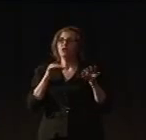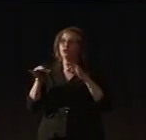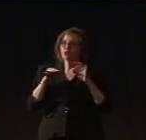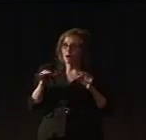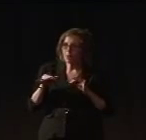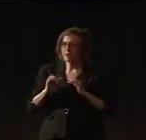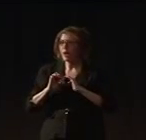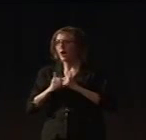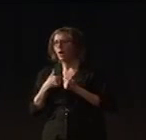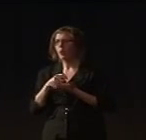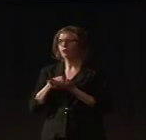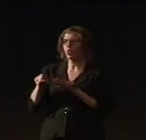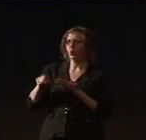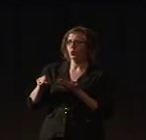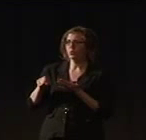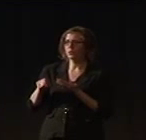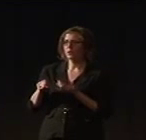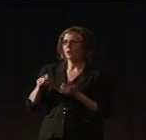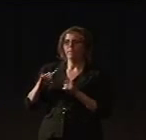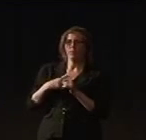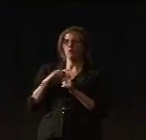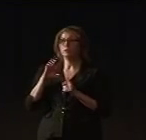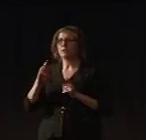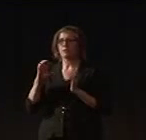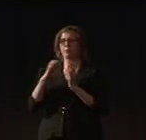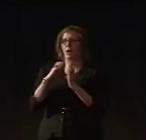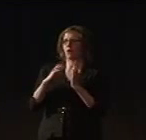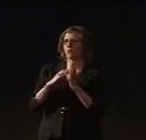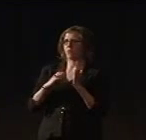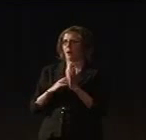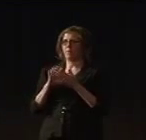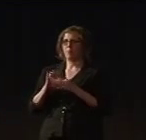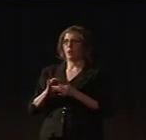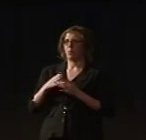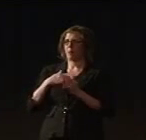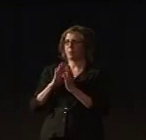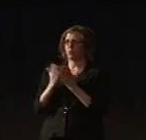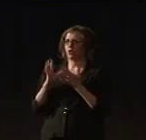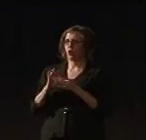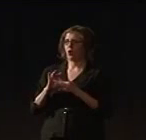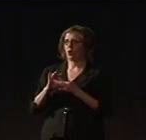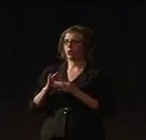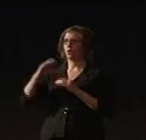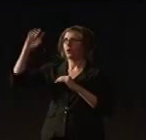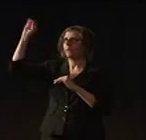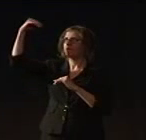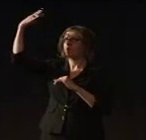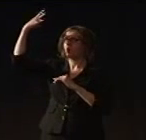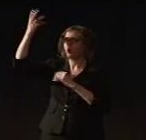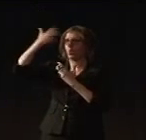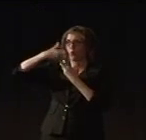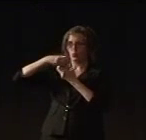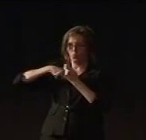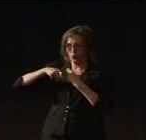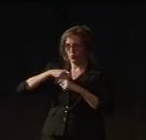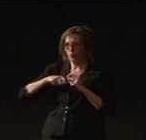the six first paragraph of his book about photosynthesis. I mean, these are the questions which are